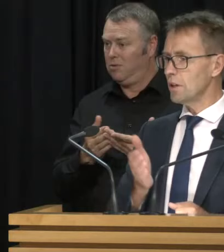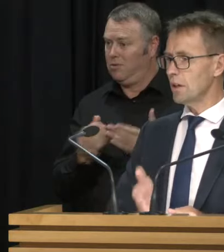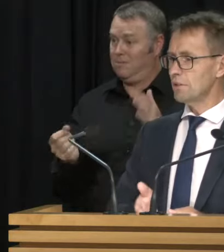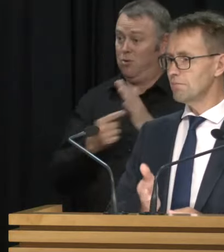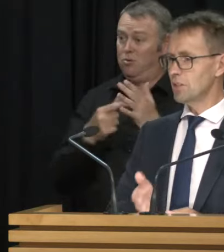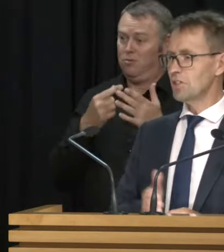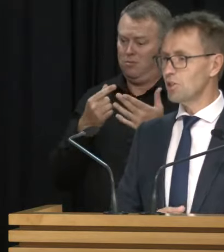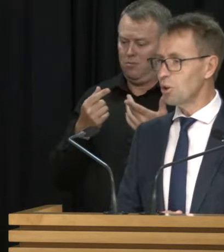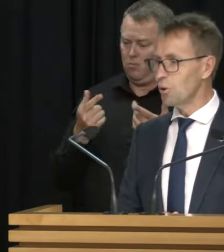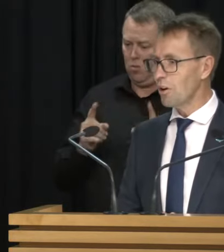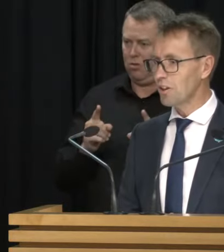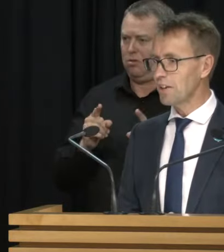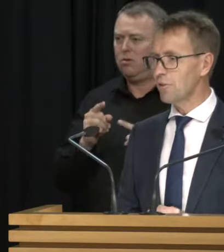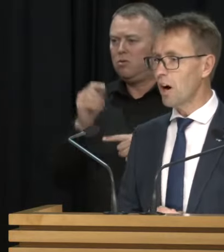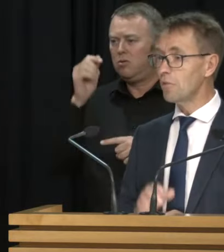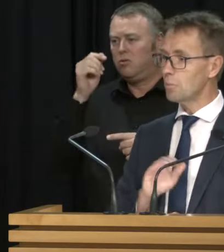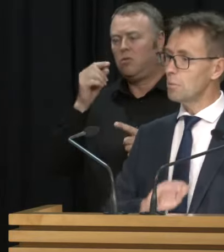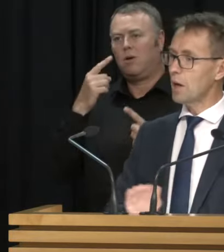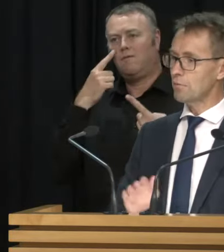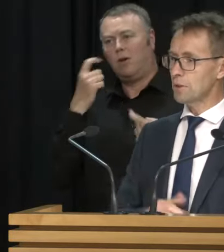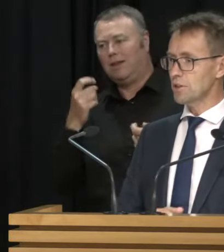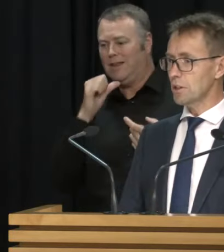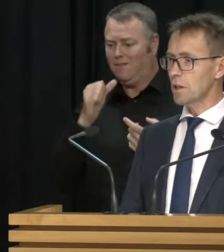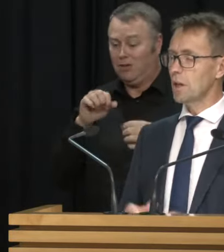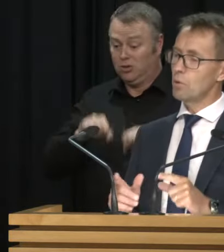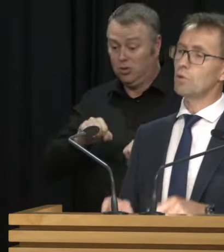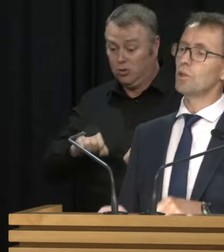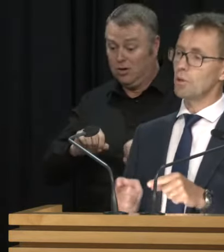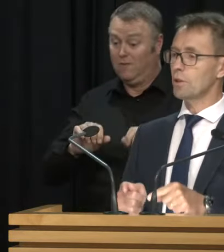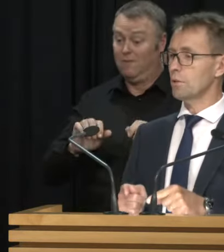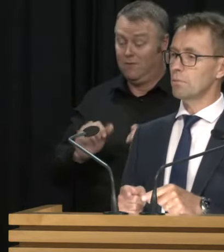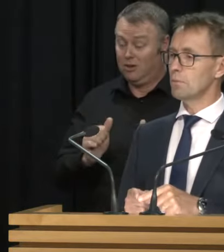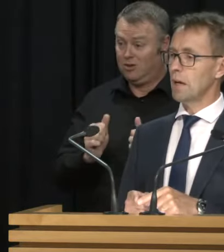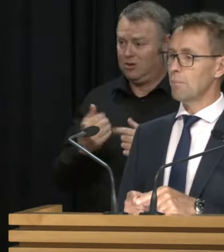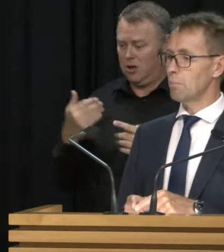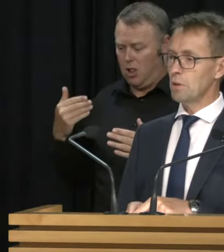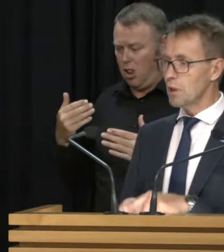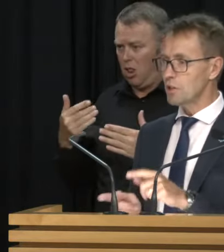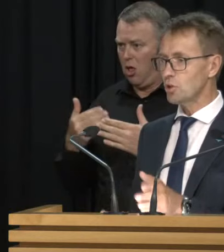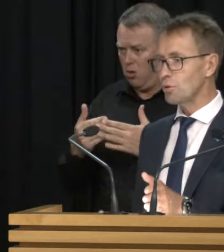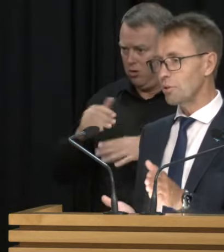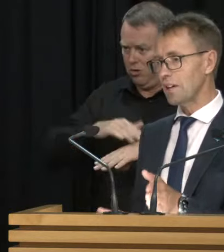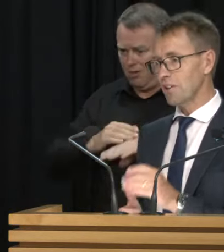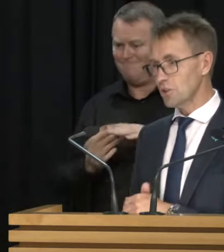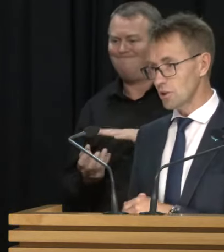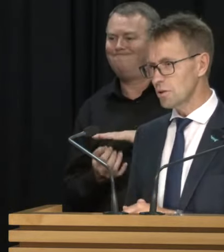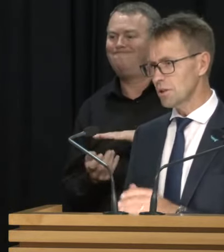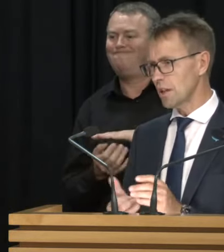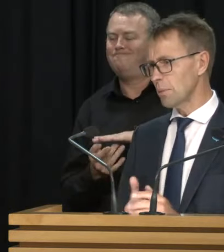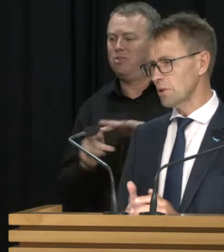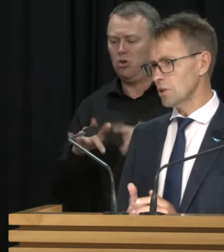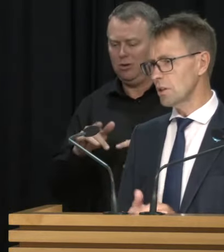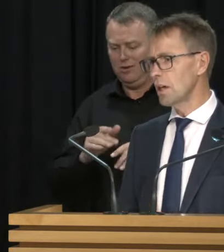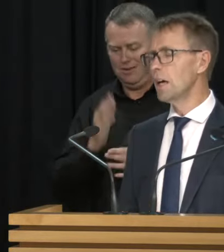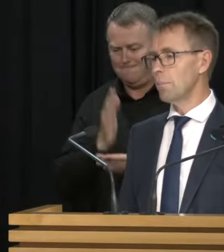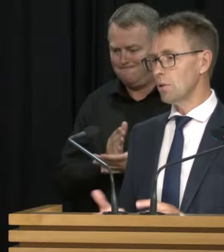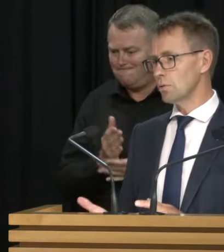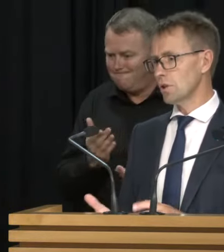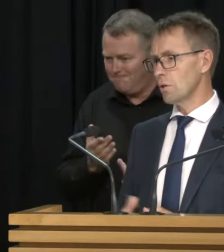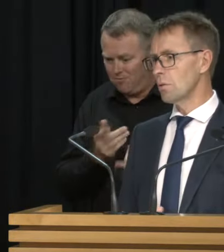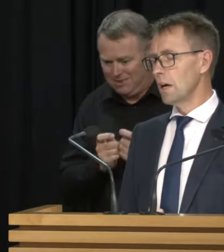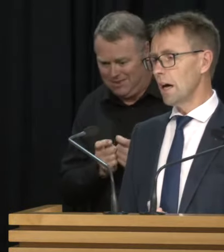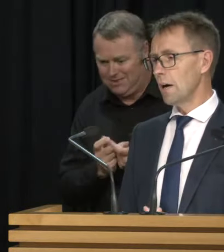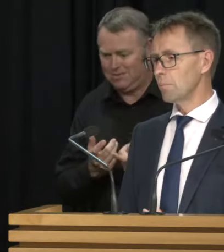so, if we had tested her on day 5 and we might have missed it, we also want to be really sure there aren't other students in that position,